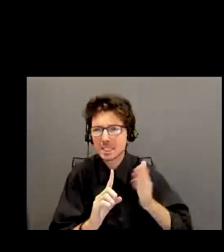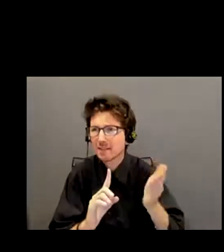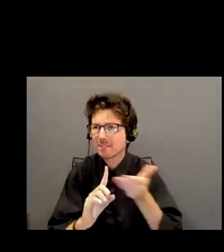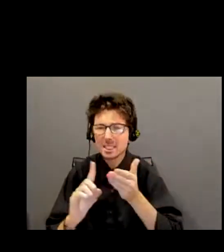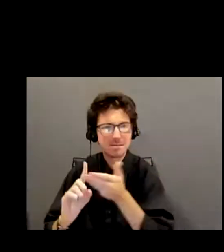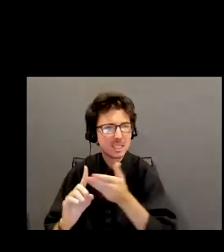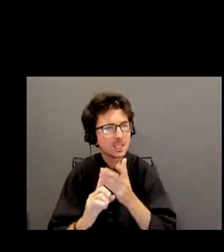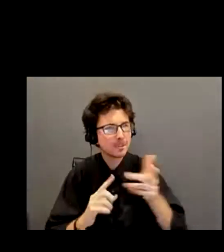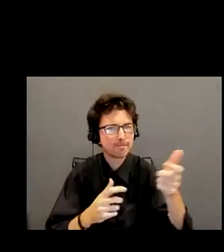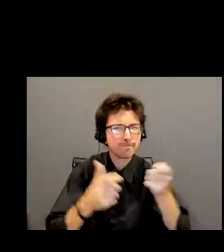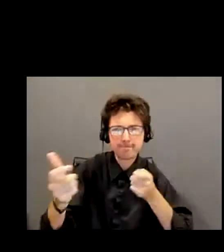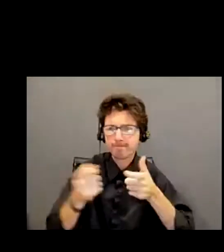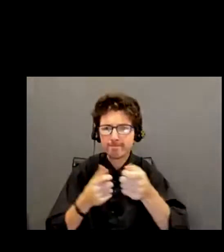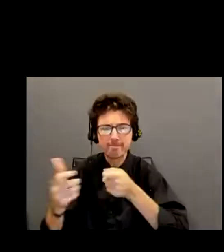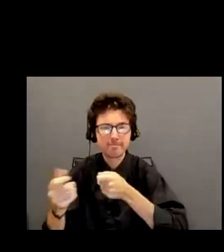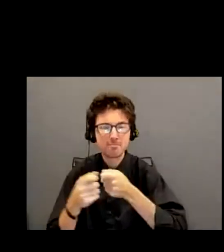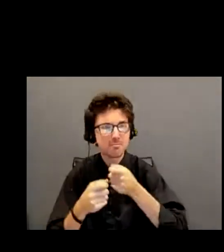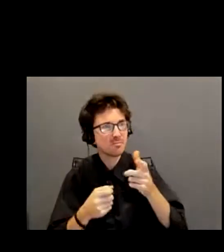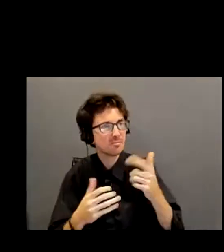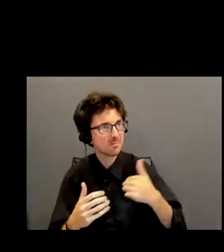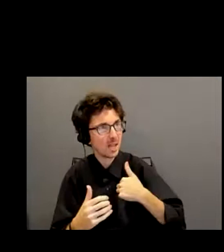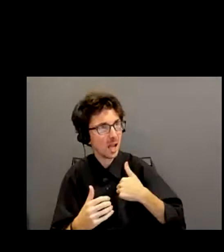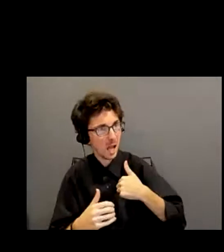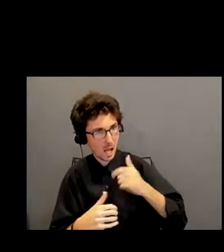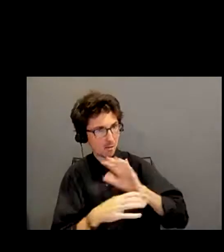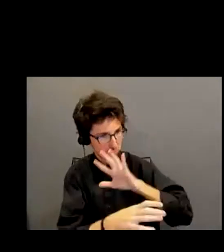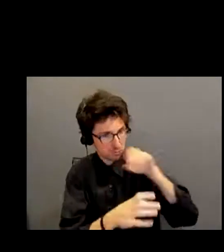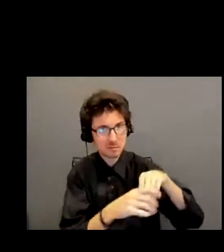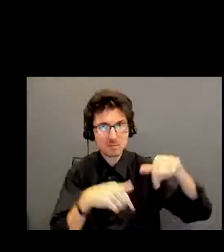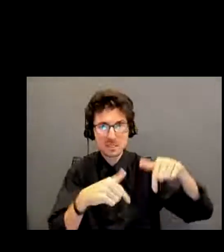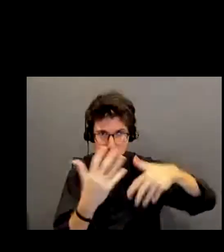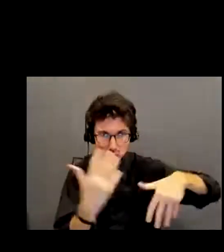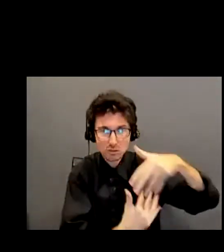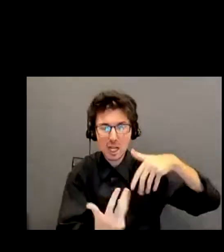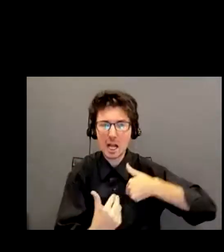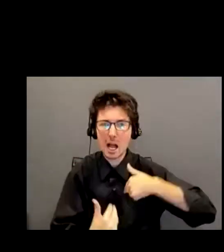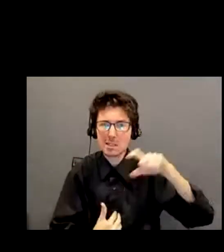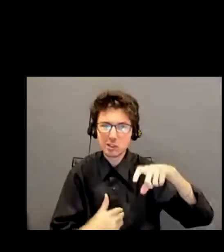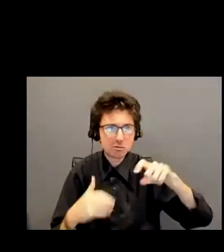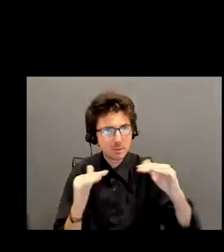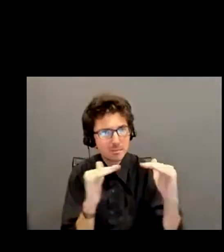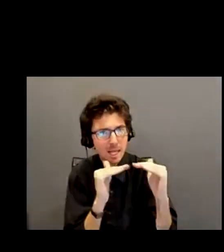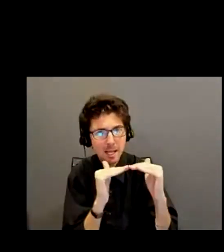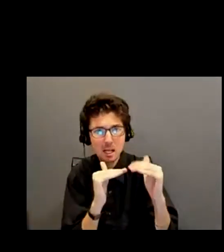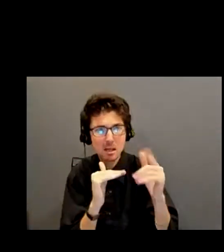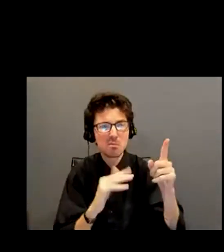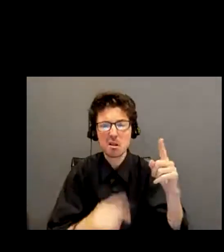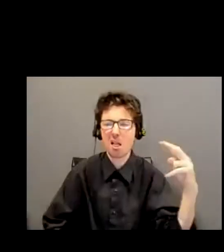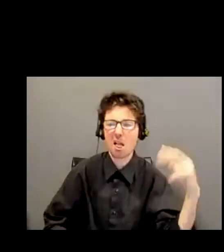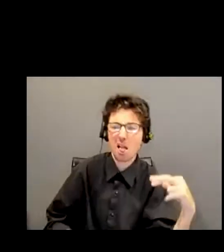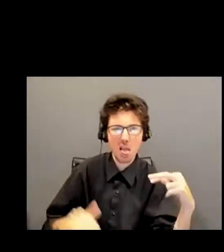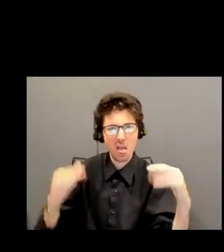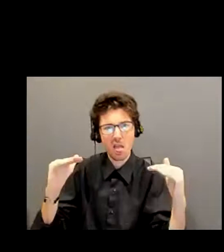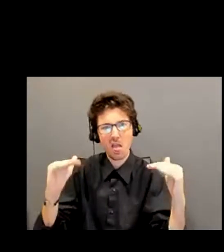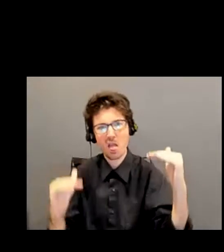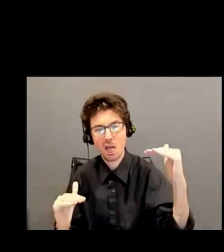be included. Convince that you belong to the generous children's society, that it was worth making the class accessible